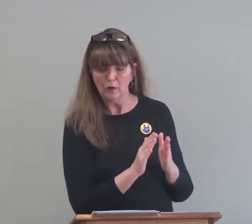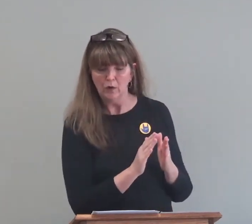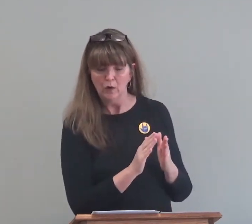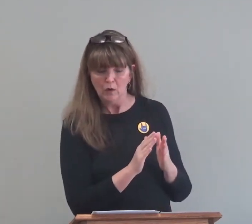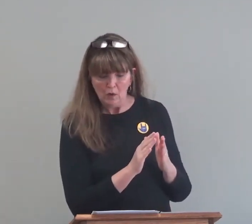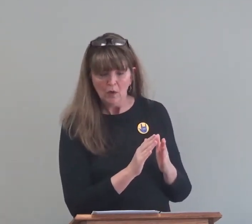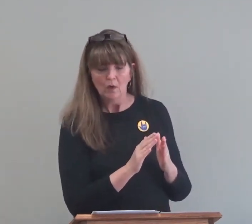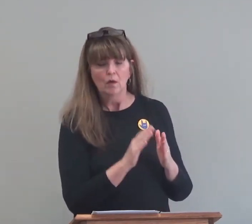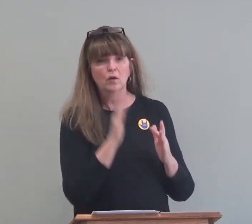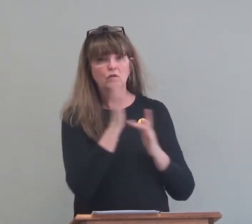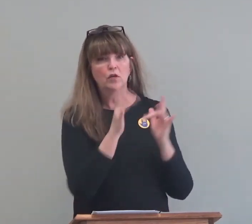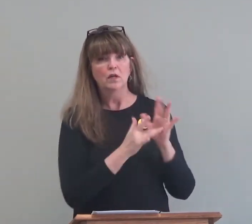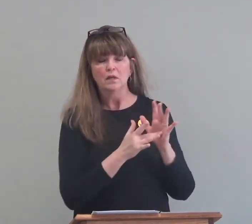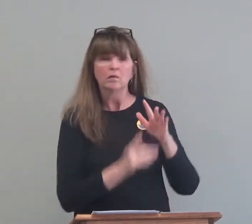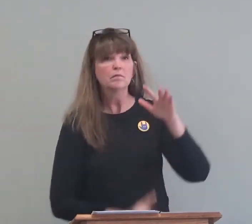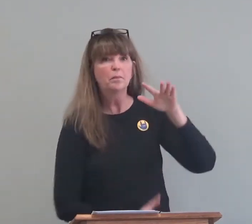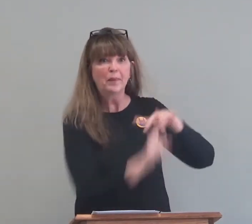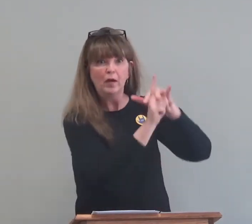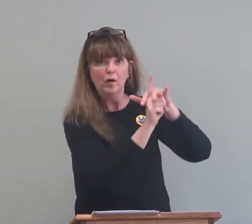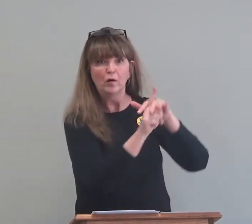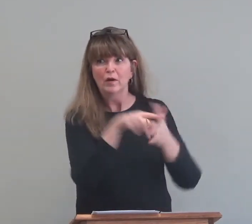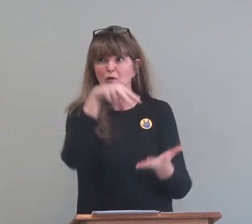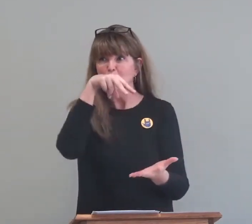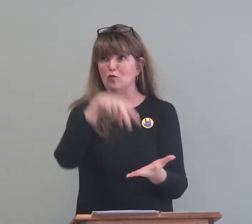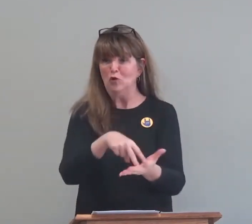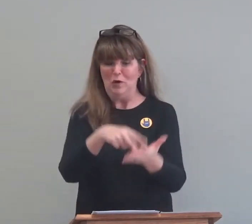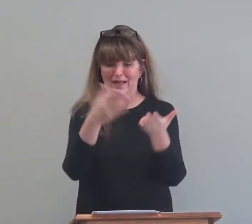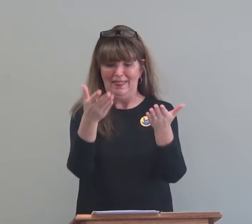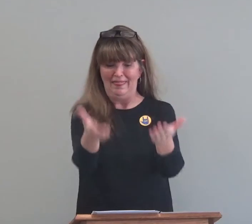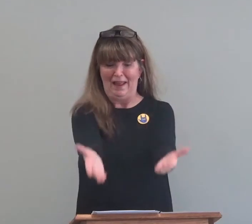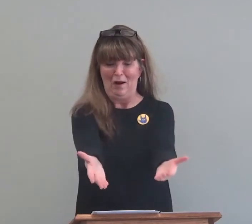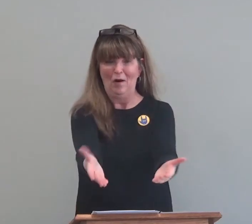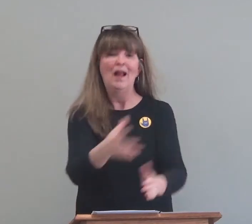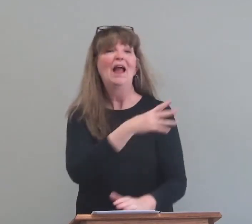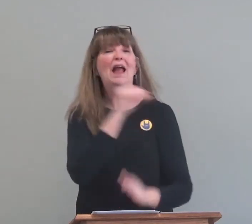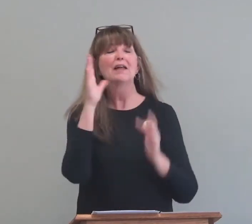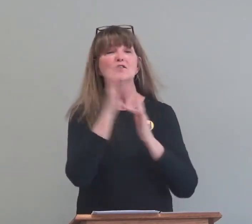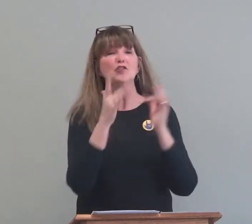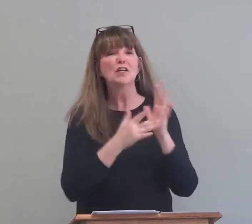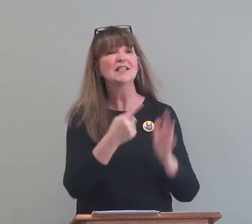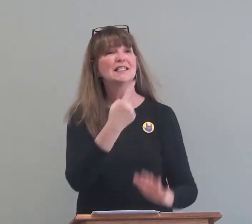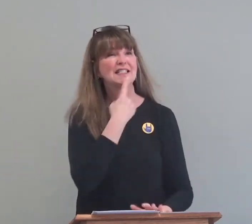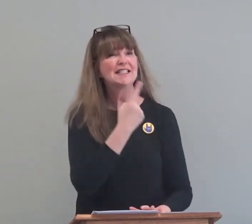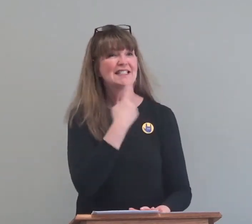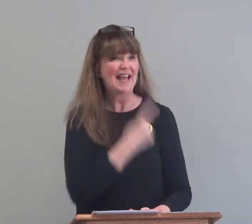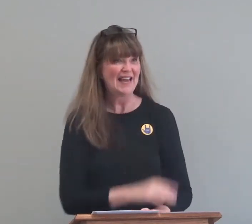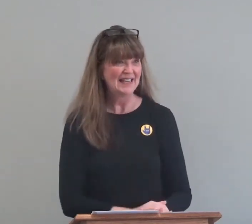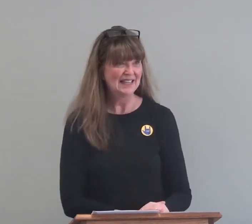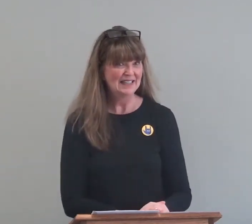the Jewish leaders. When Jesus appeared among them, and Jesus